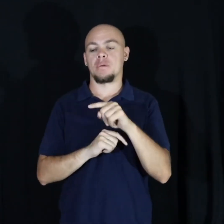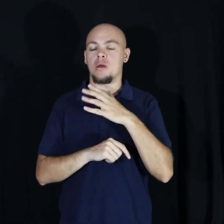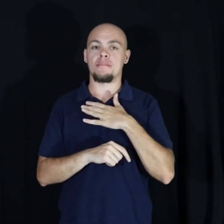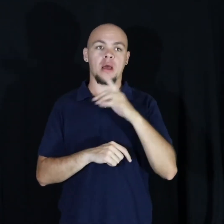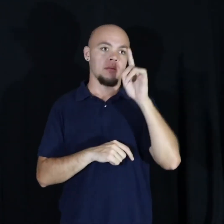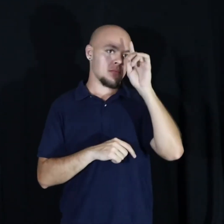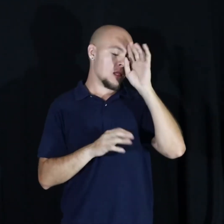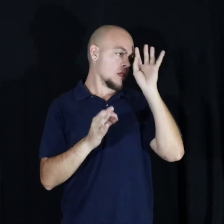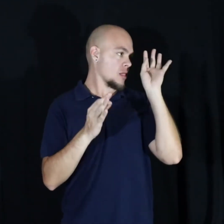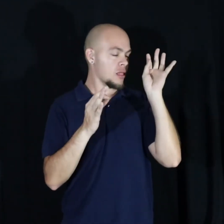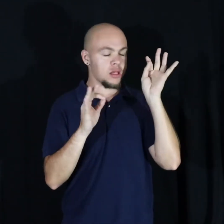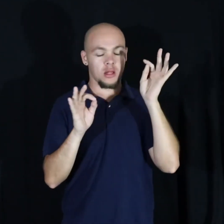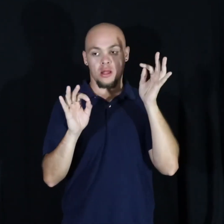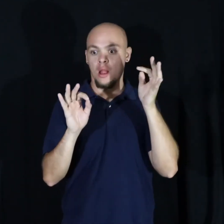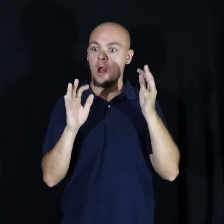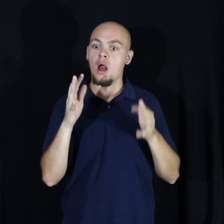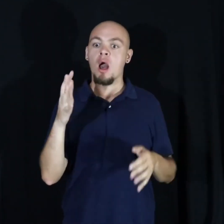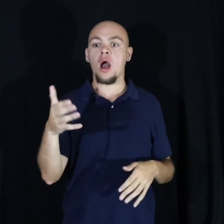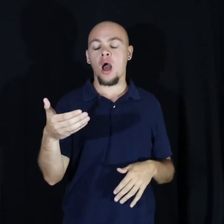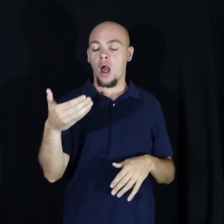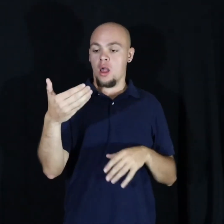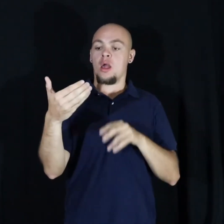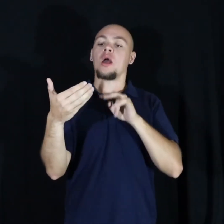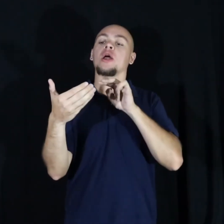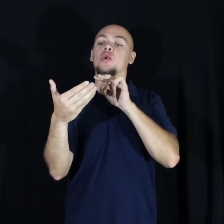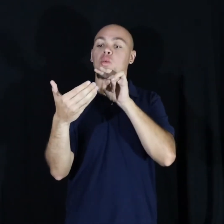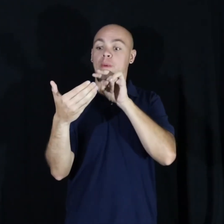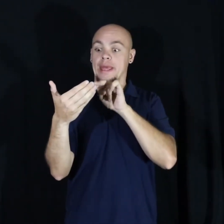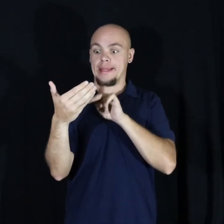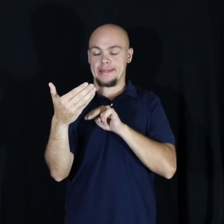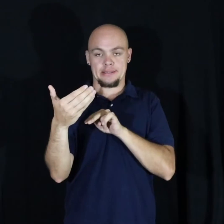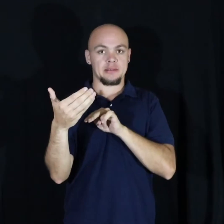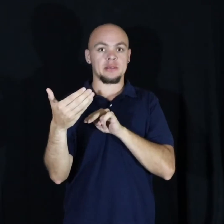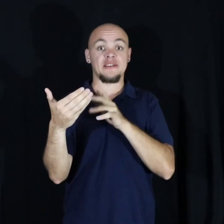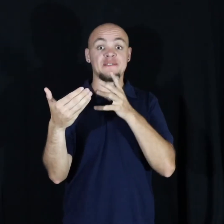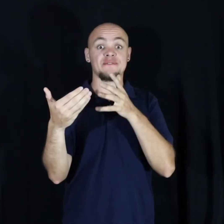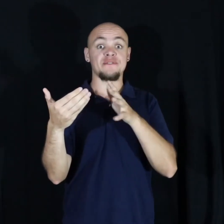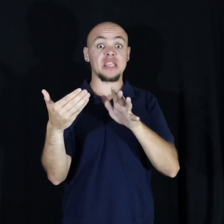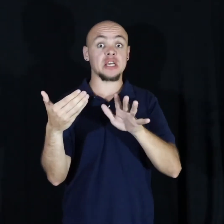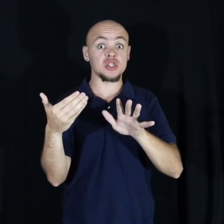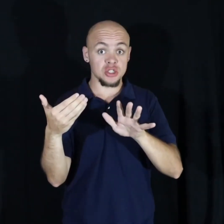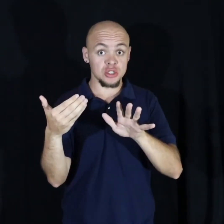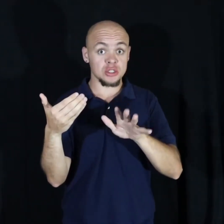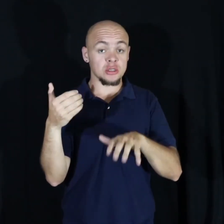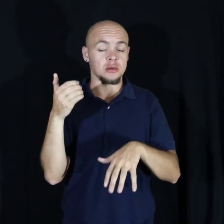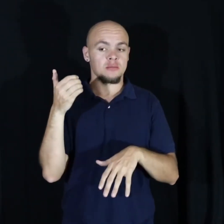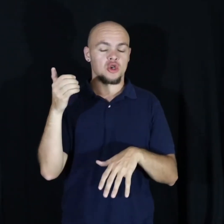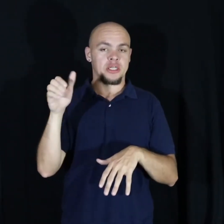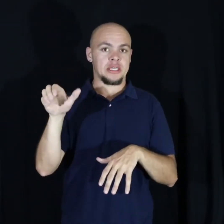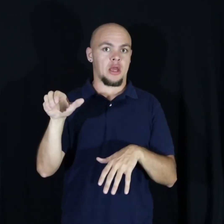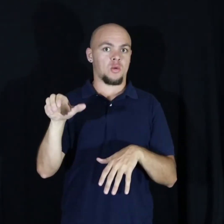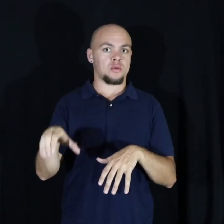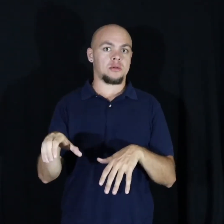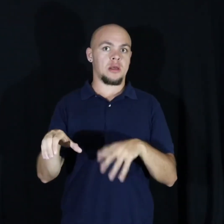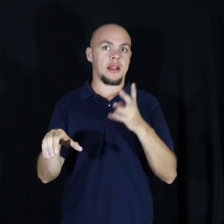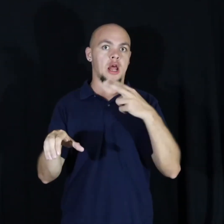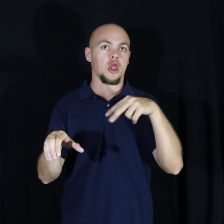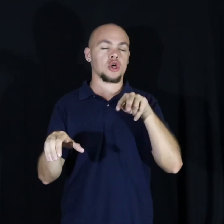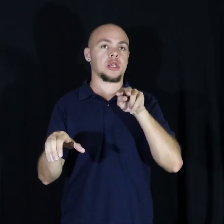hindbrain impulsively reached for it and read what was on the screen. Once I was done, I put the phone down, and I